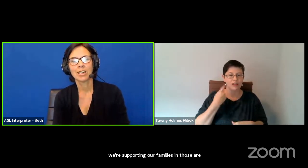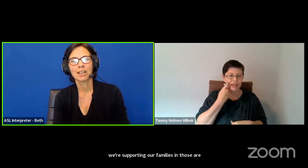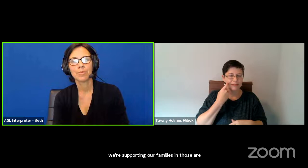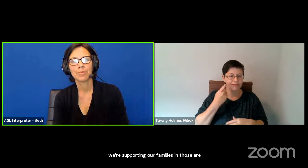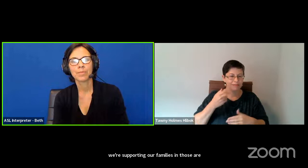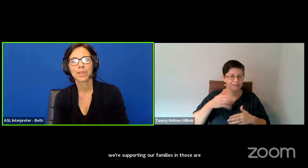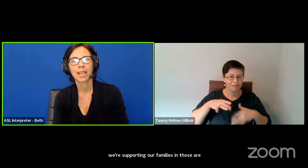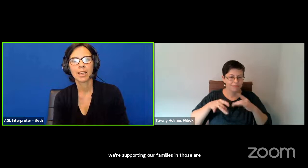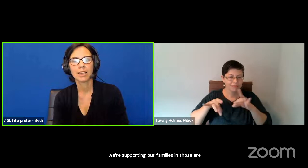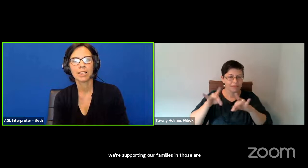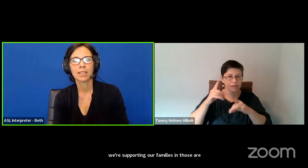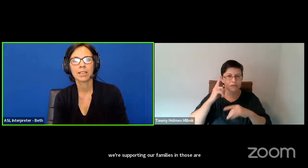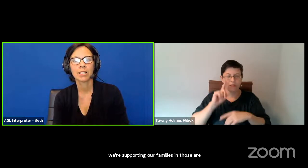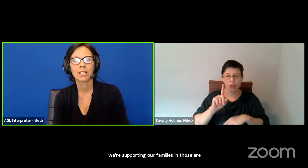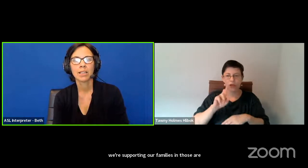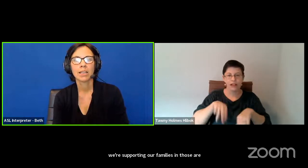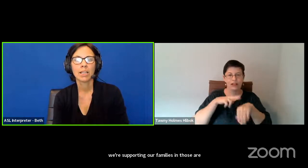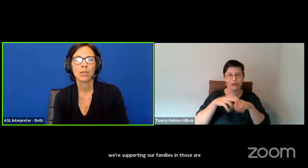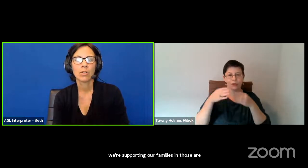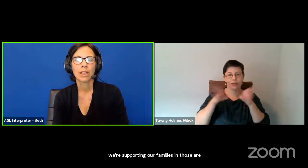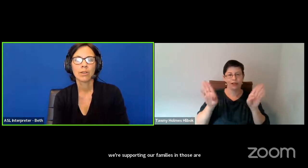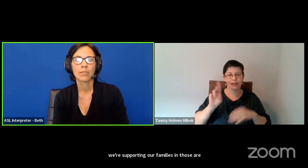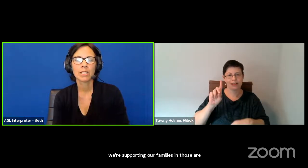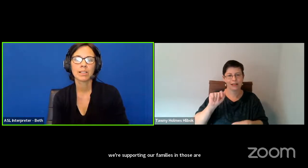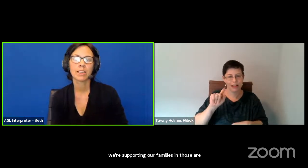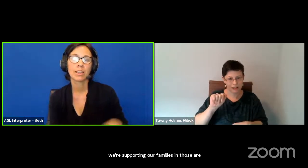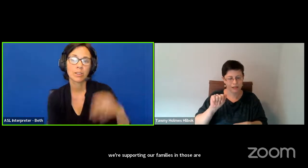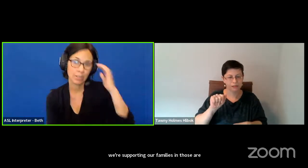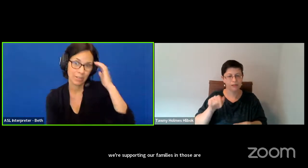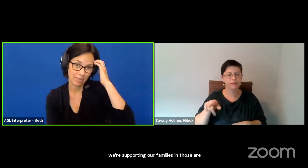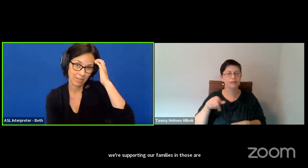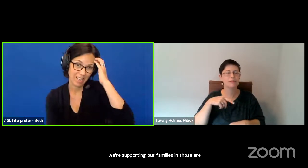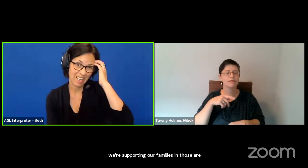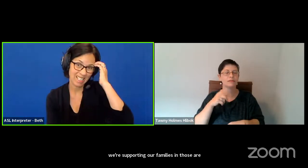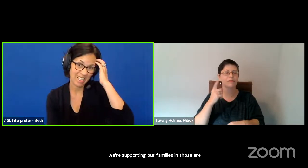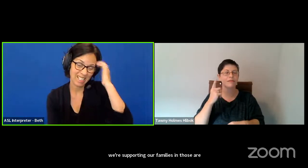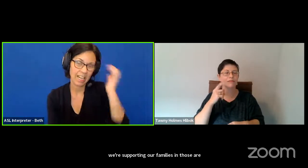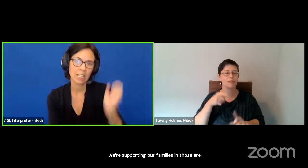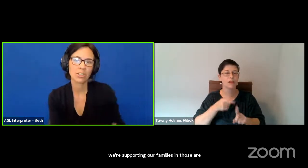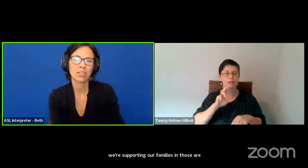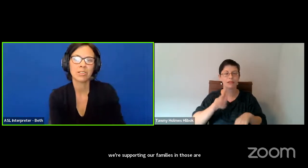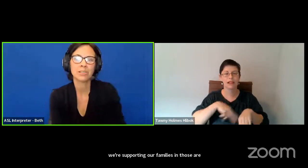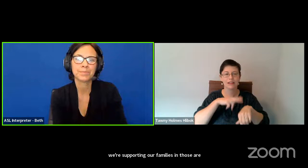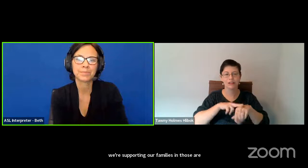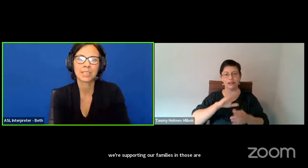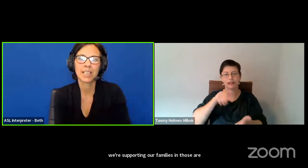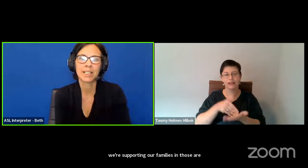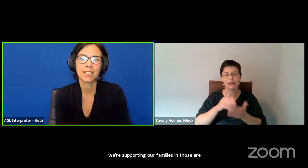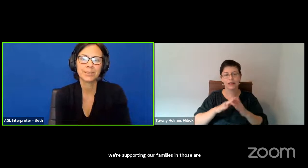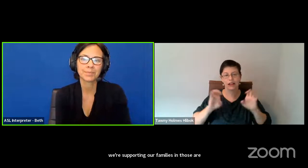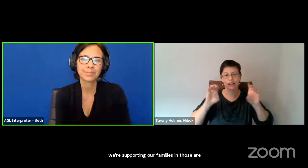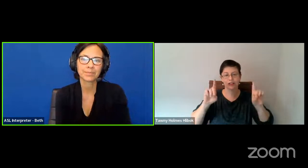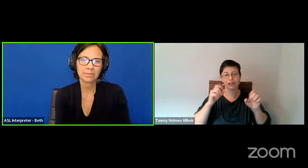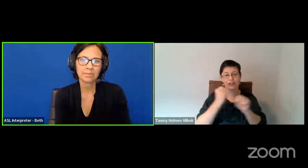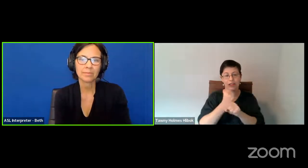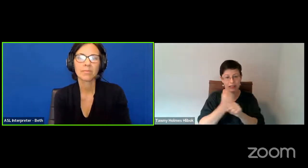discussion. And, I recently learned for that national